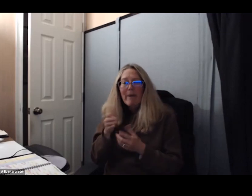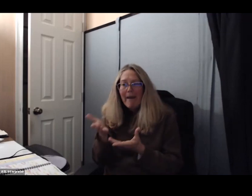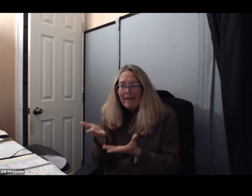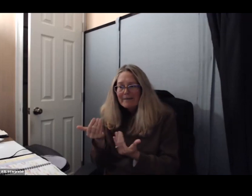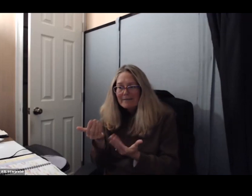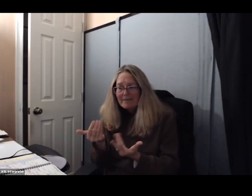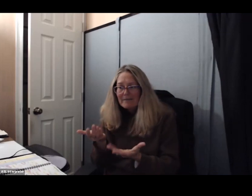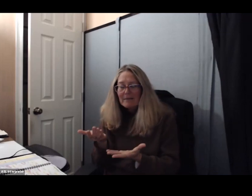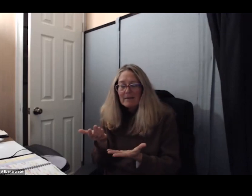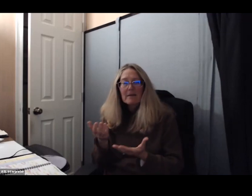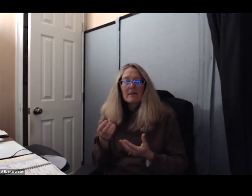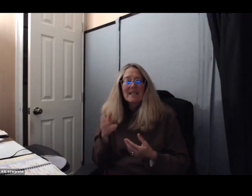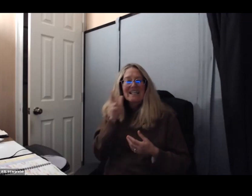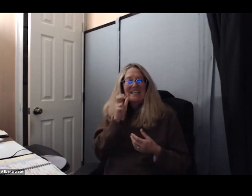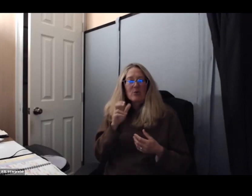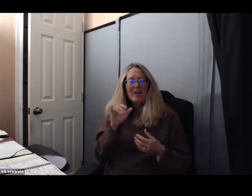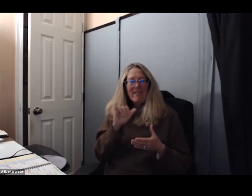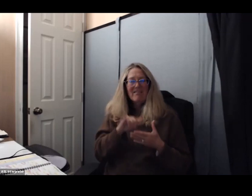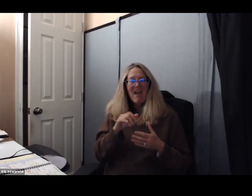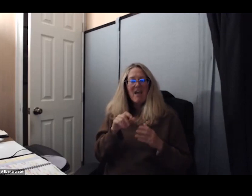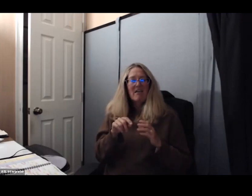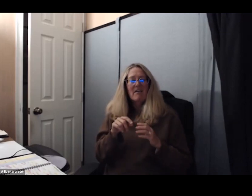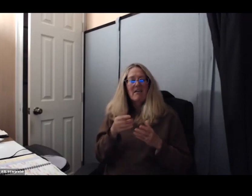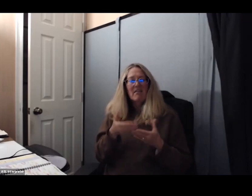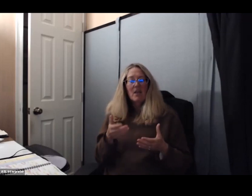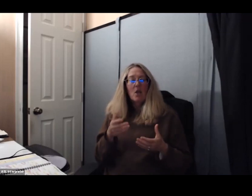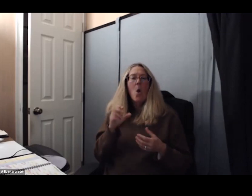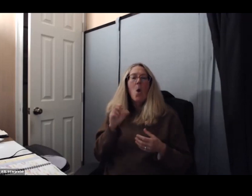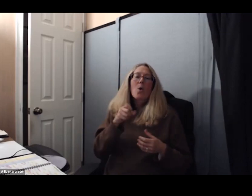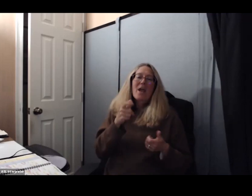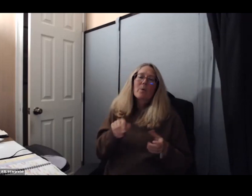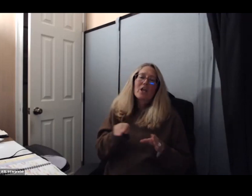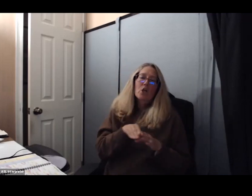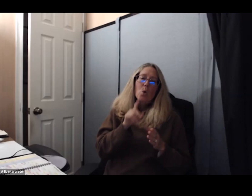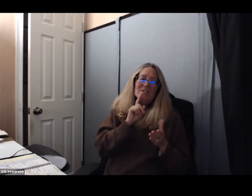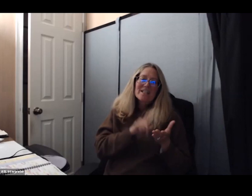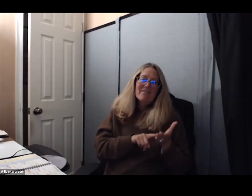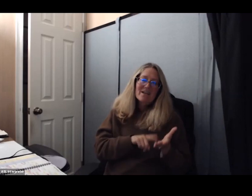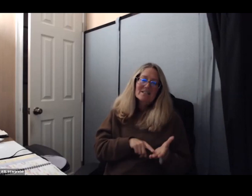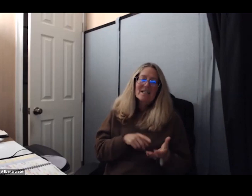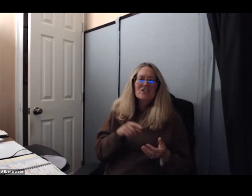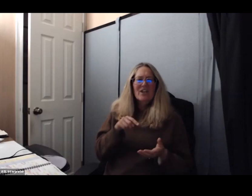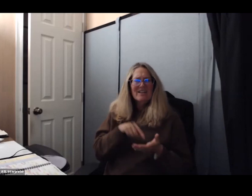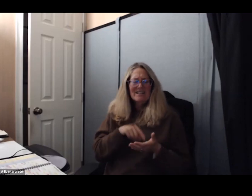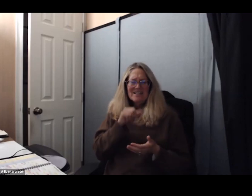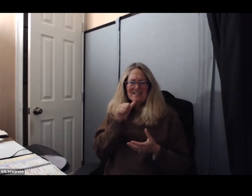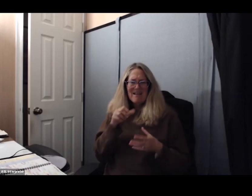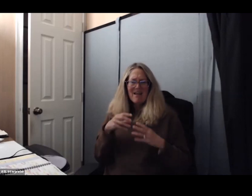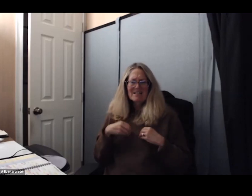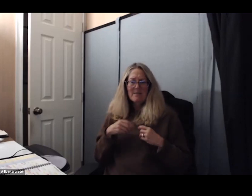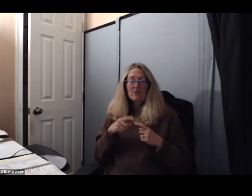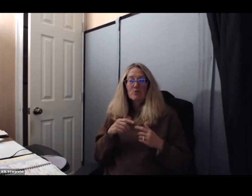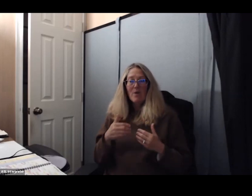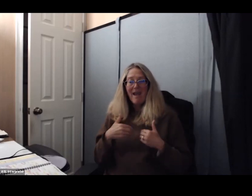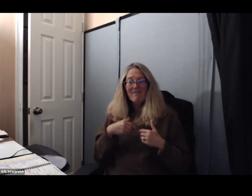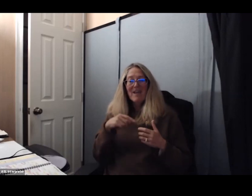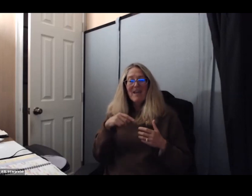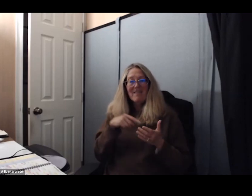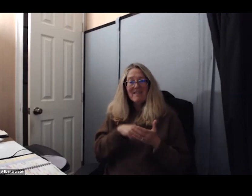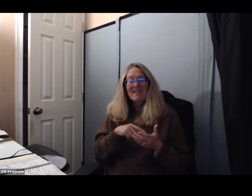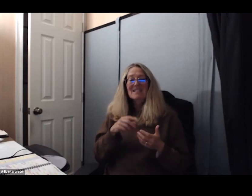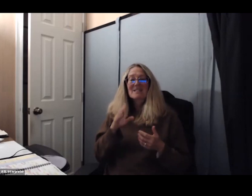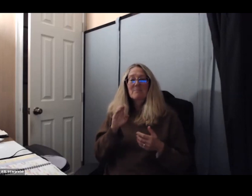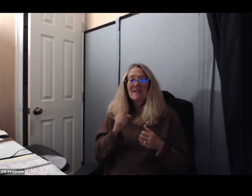So, hearing things like that, or hearing, oh yeah, we closed that investigation. This is unacceptable to have this be